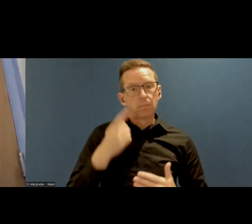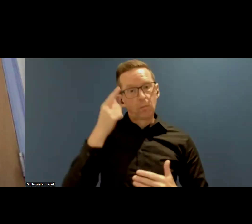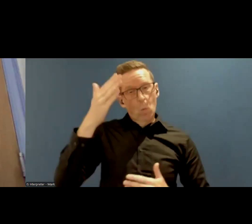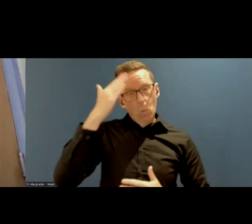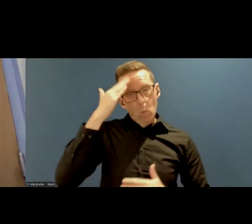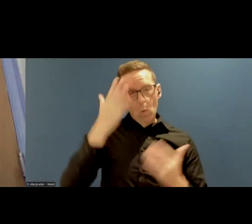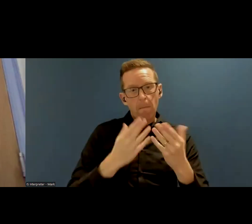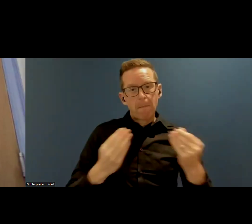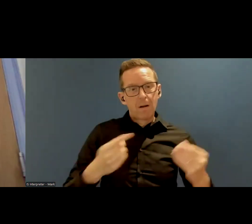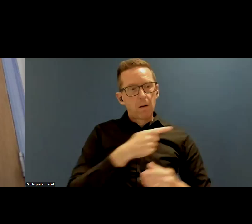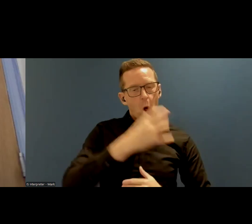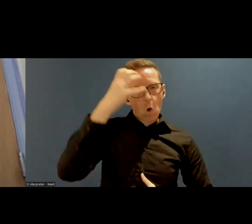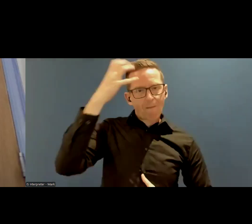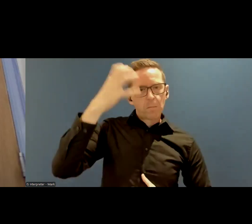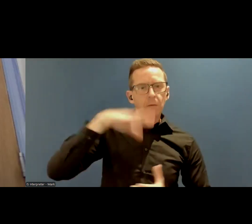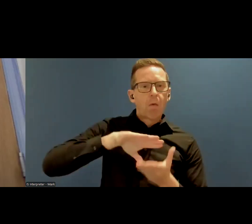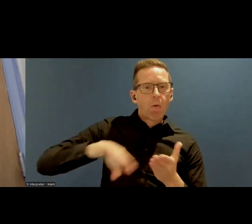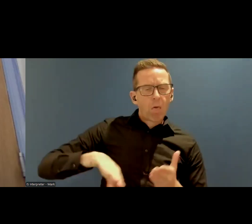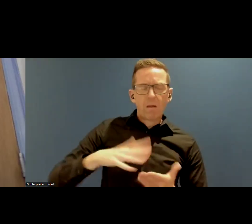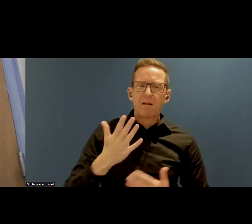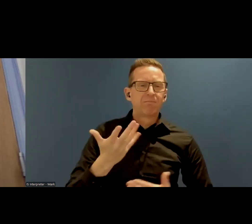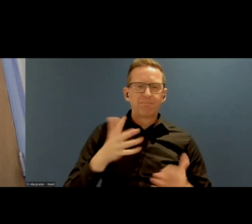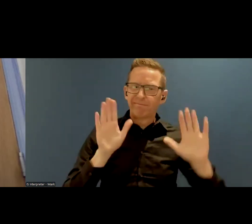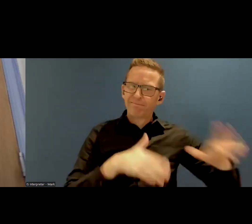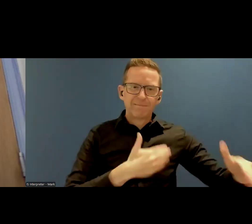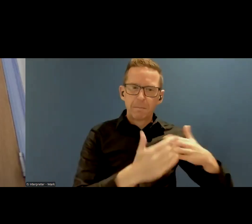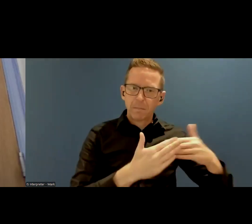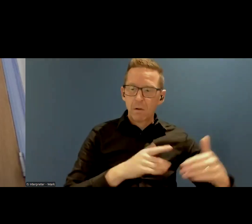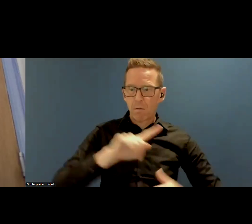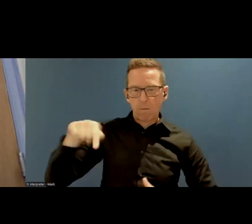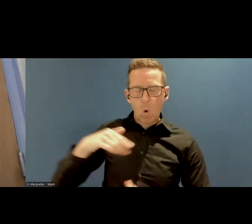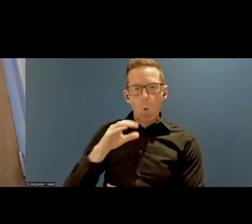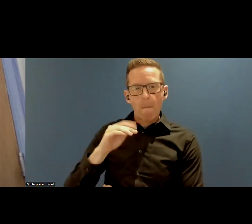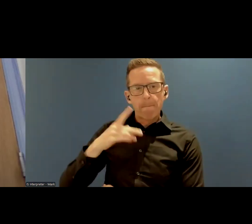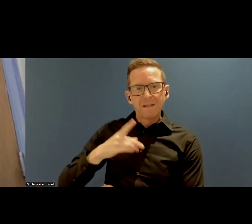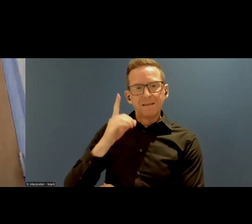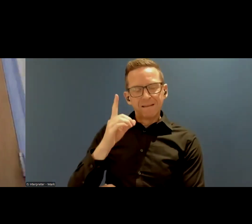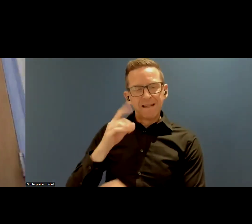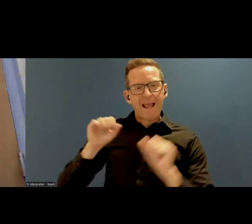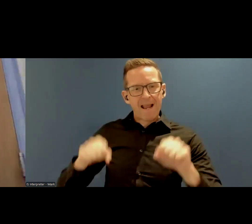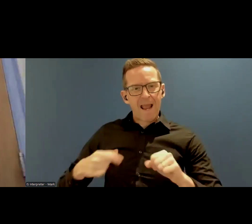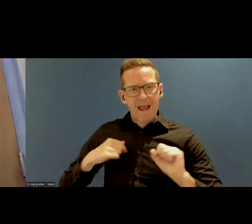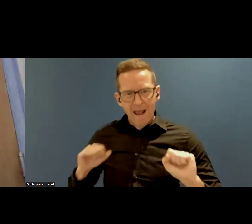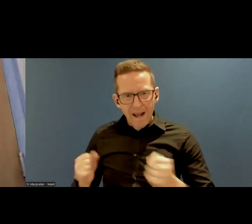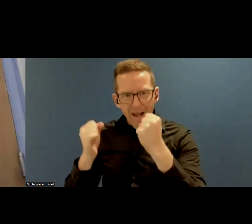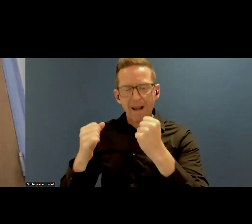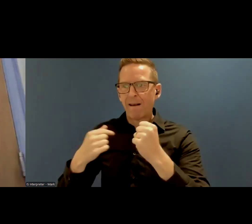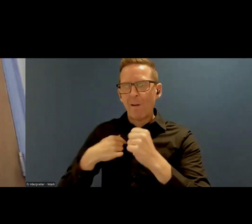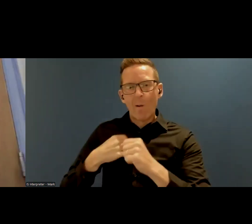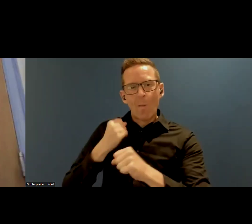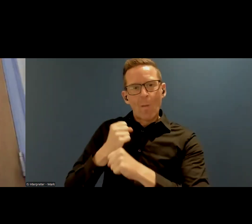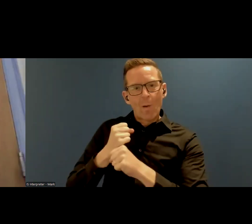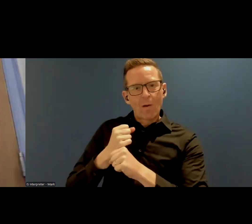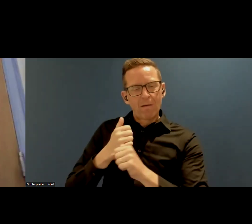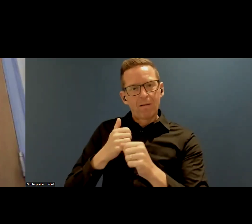and their allies can all work together to promote such cooperation and work together to emphasise